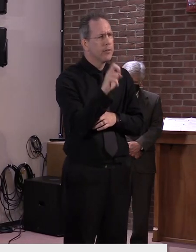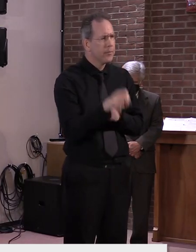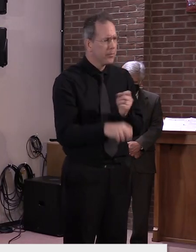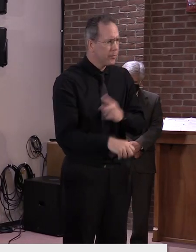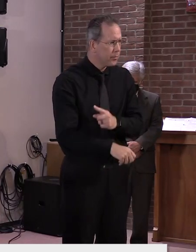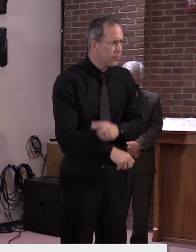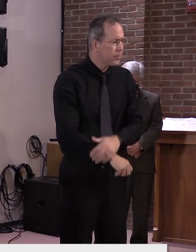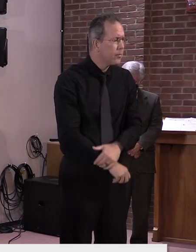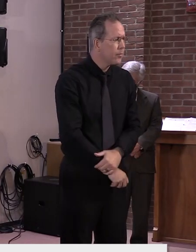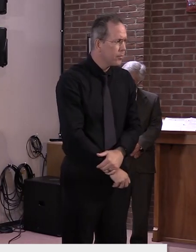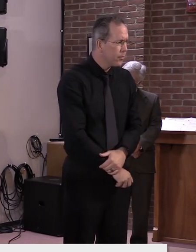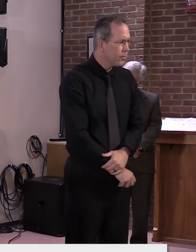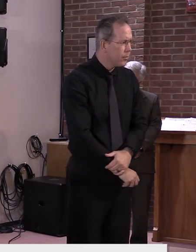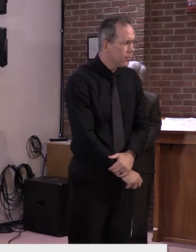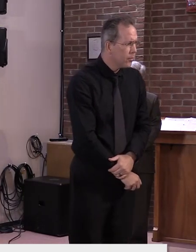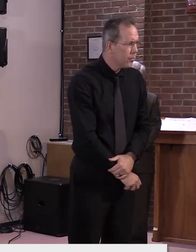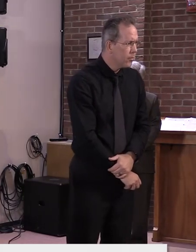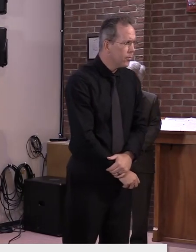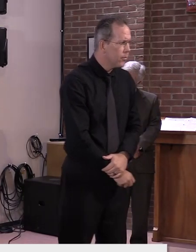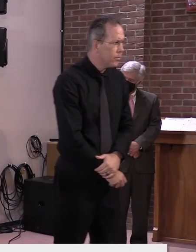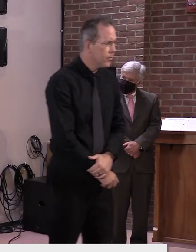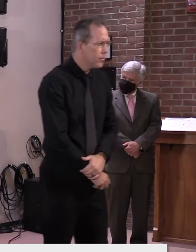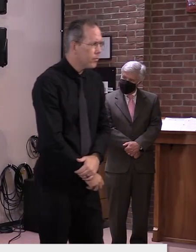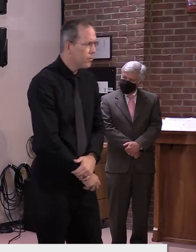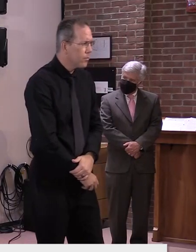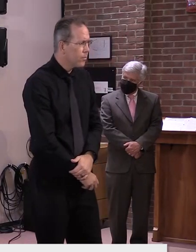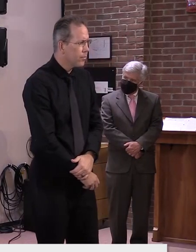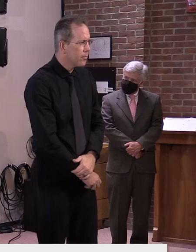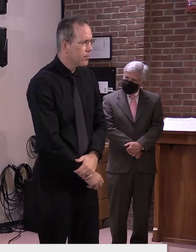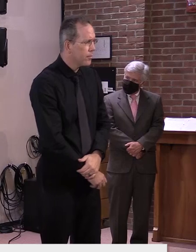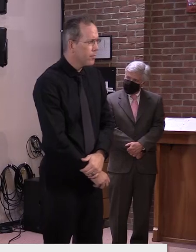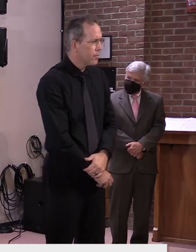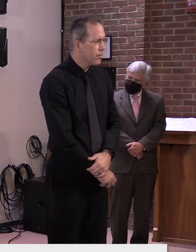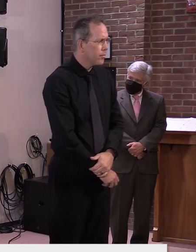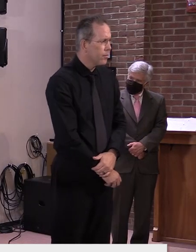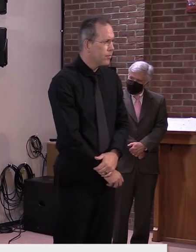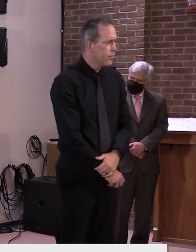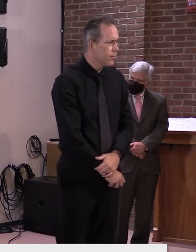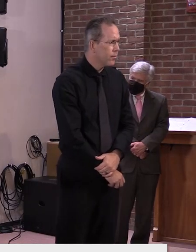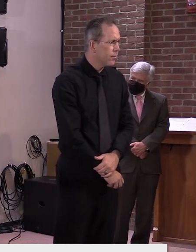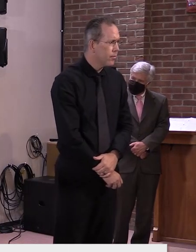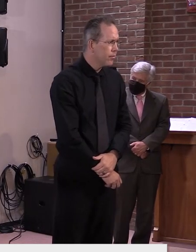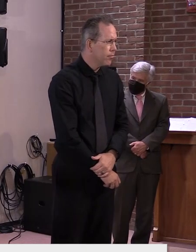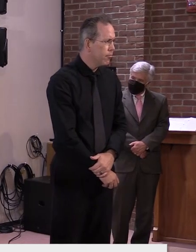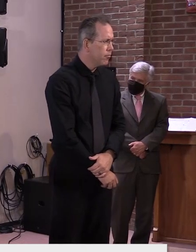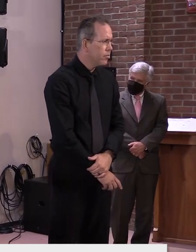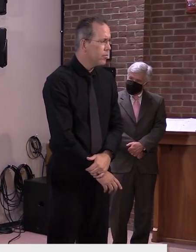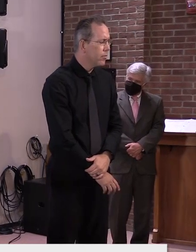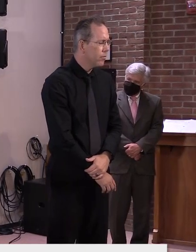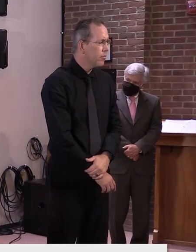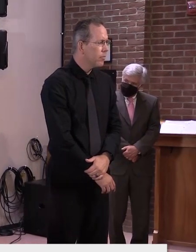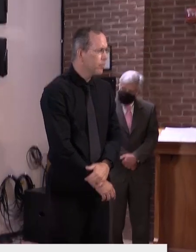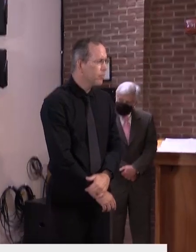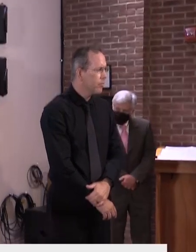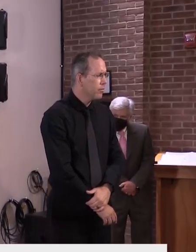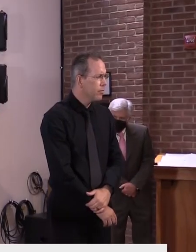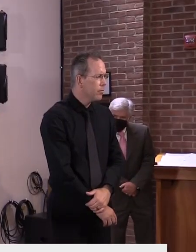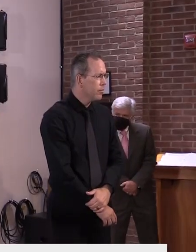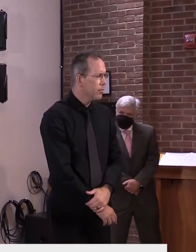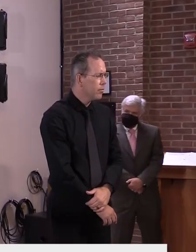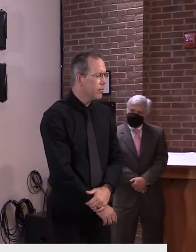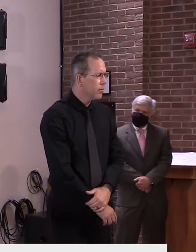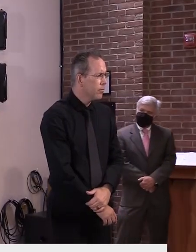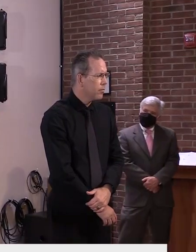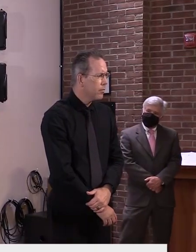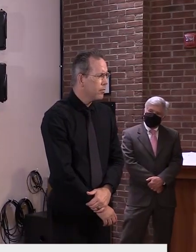pool testing for COVID. Will Vermont be using pool testing wherein four tests are batched together and tested?